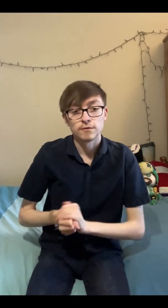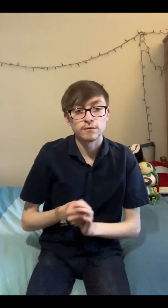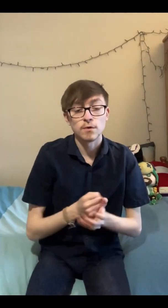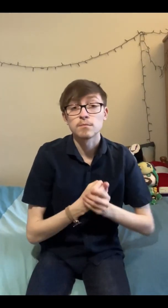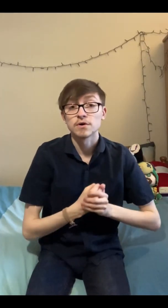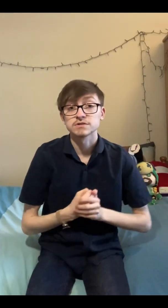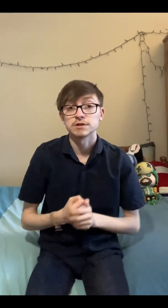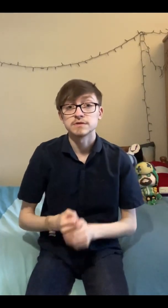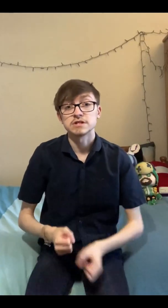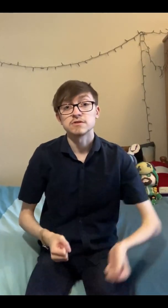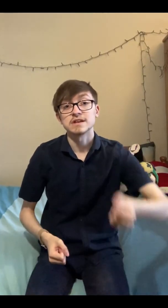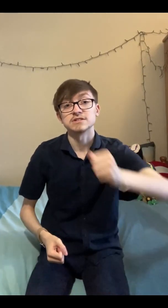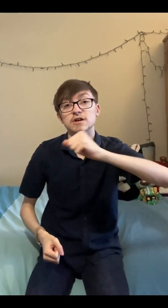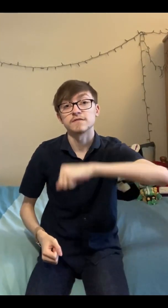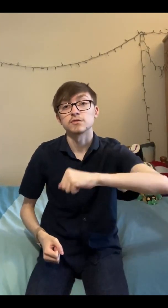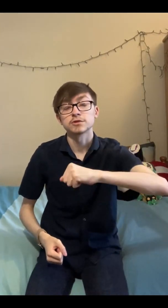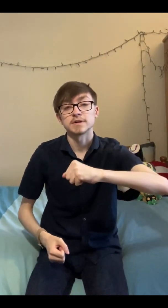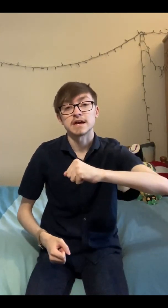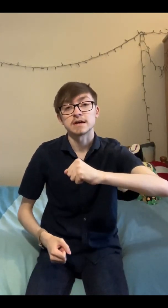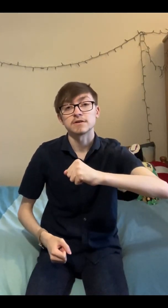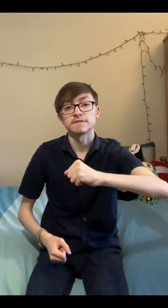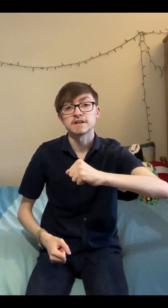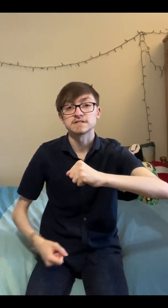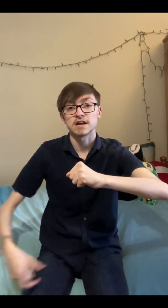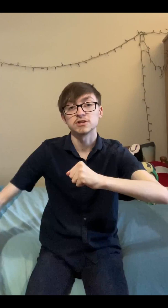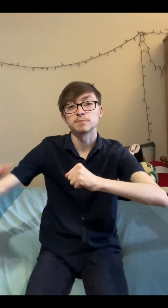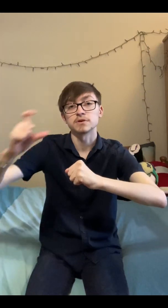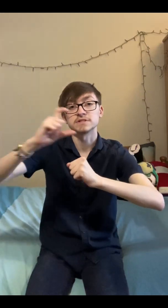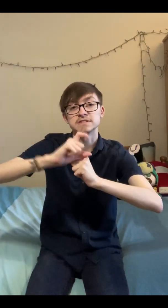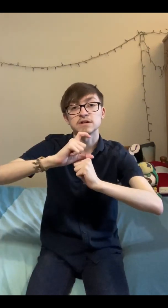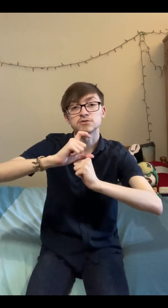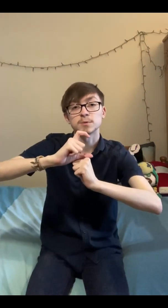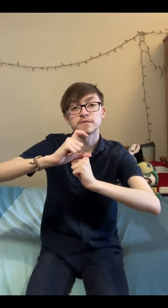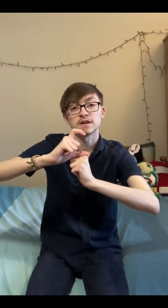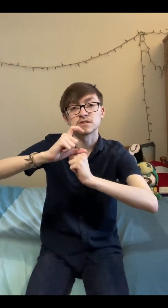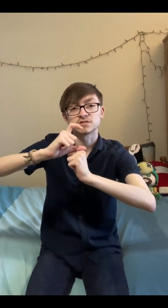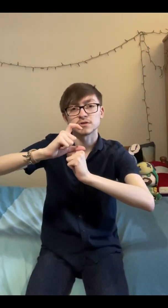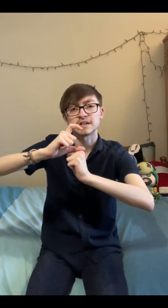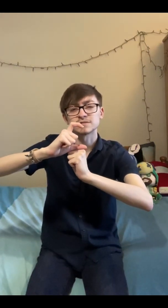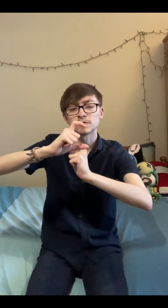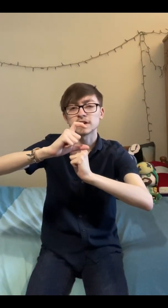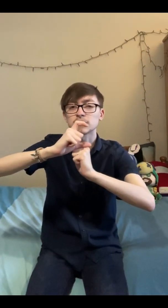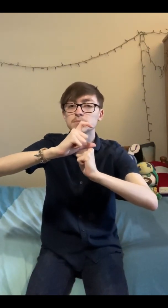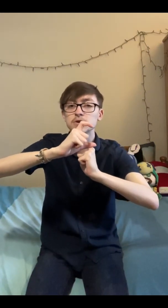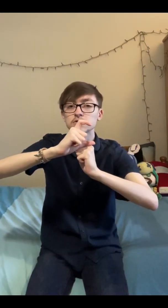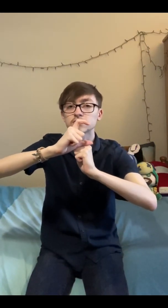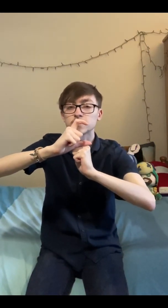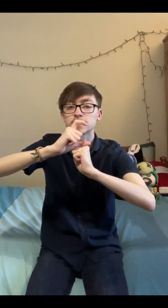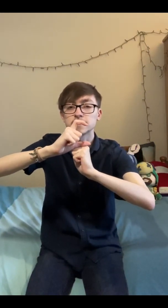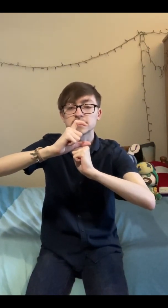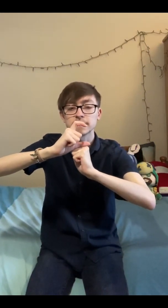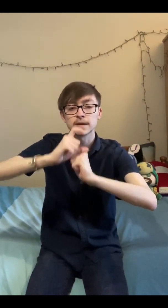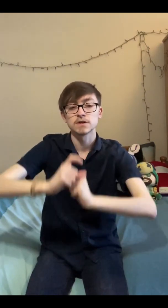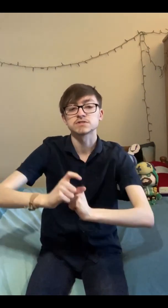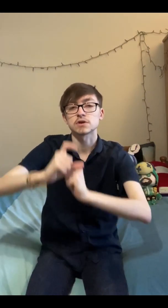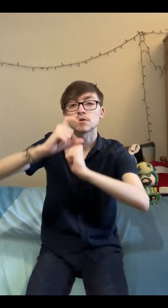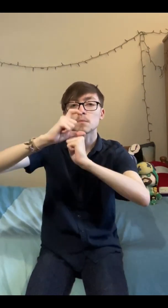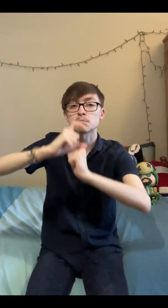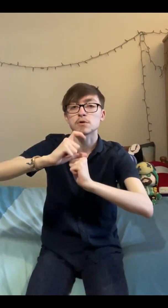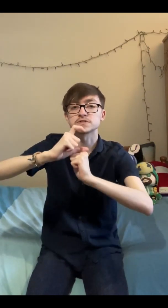For mosque, what you would do is you have your non-dominant hand out in a fist and you put a C on top of it. So it's sort of like the moon on top of the building. So mosque.